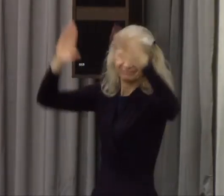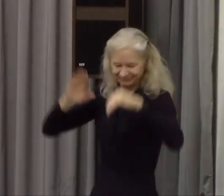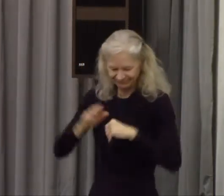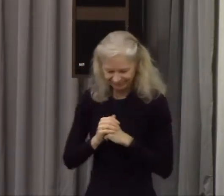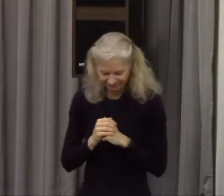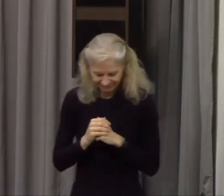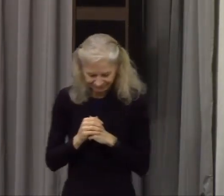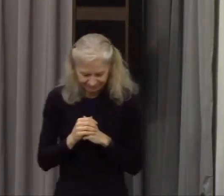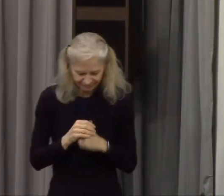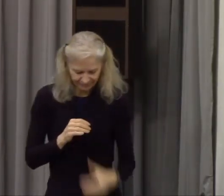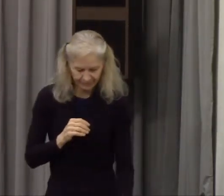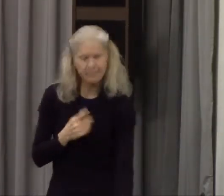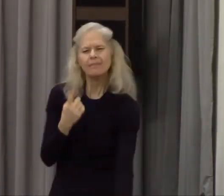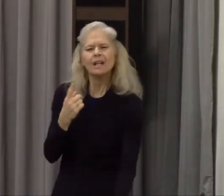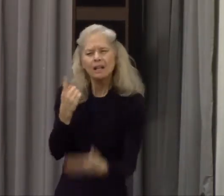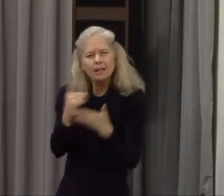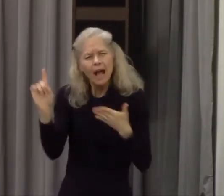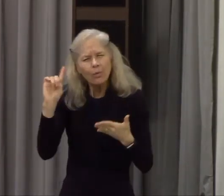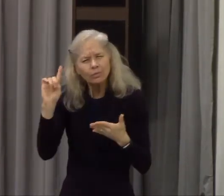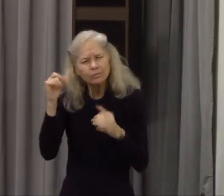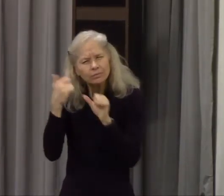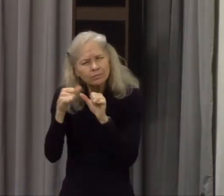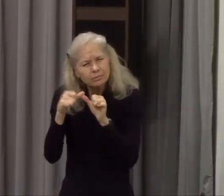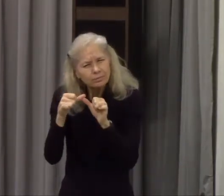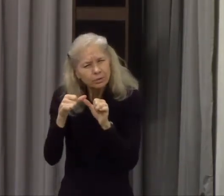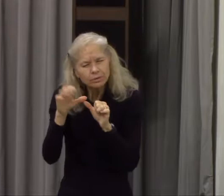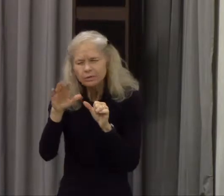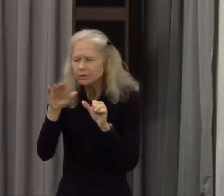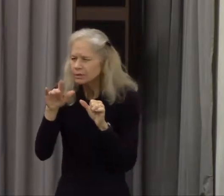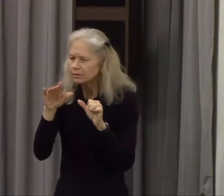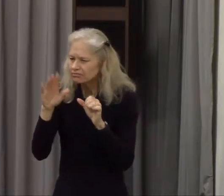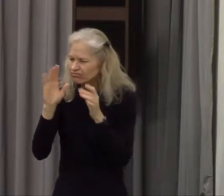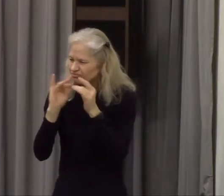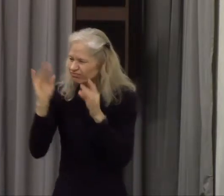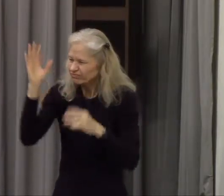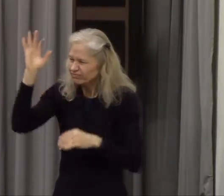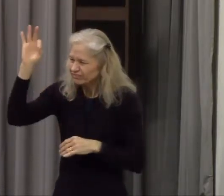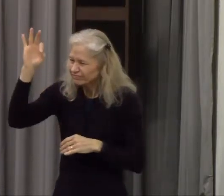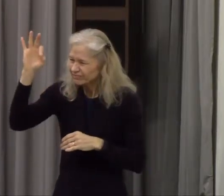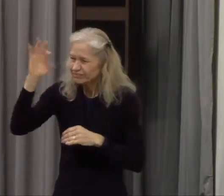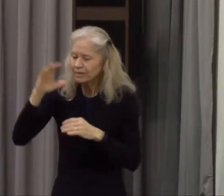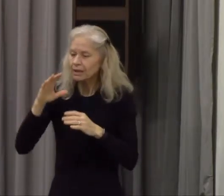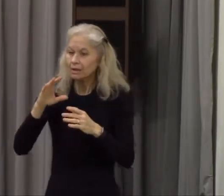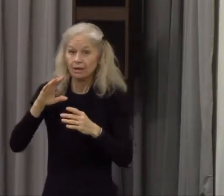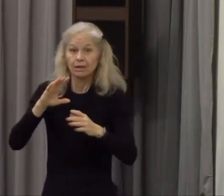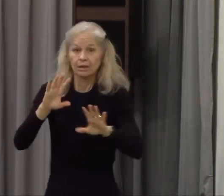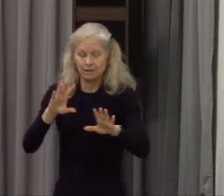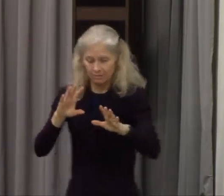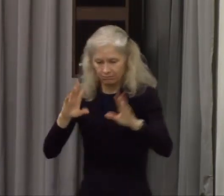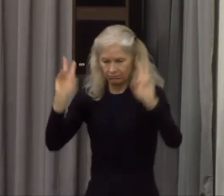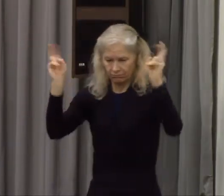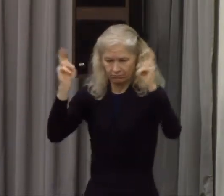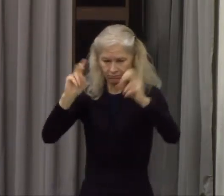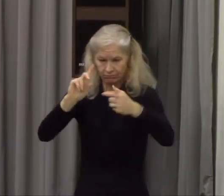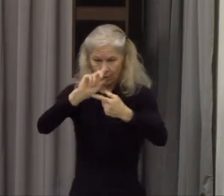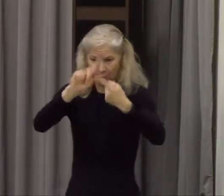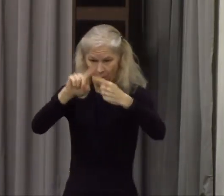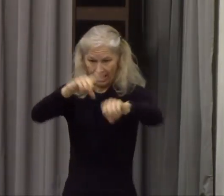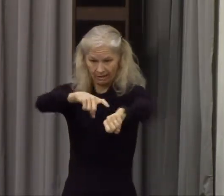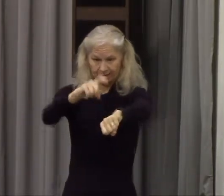in the message. We mentioned Galatians. The Bible says, but when the fullness of the time was come, God sent forth his Son, made of a woman,